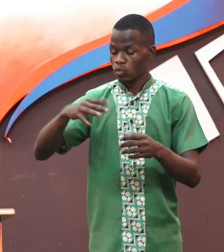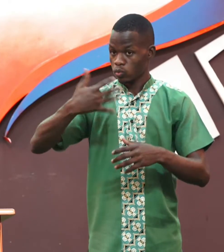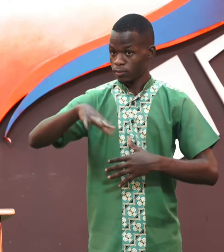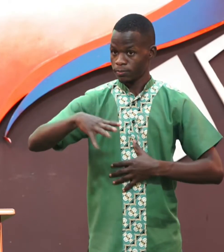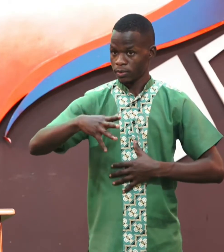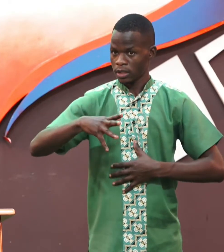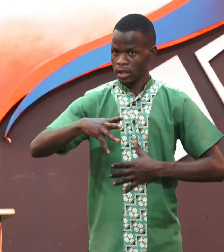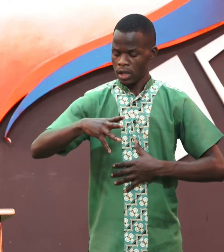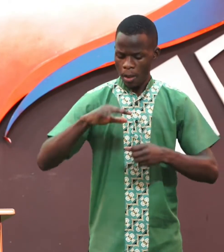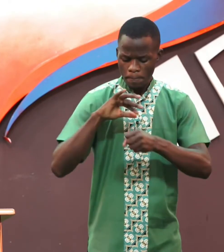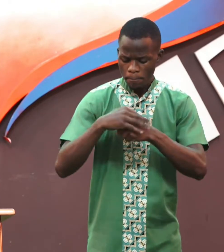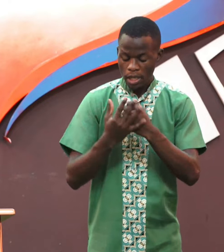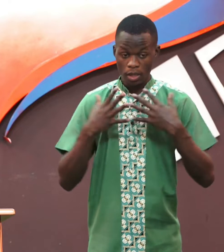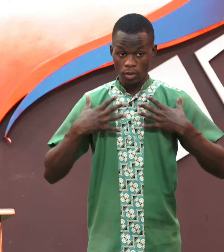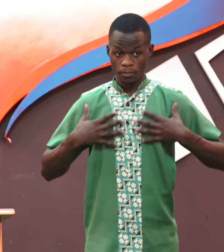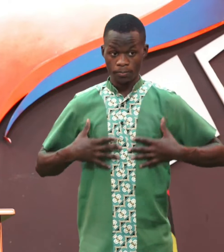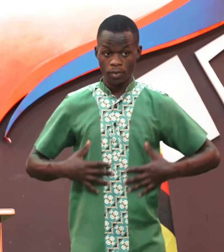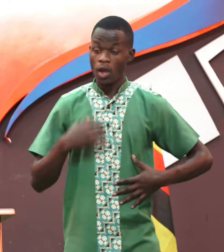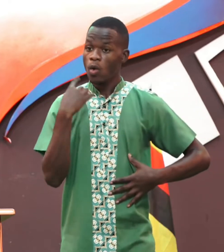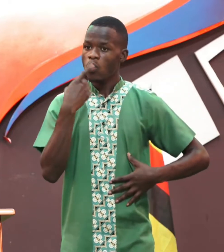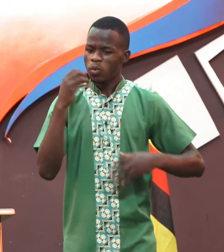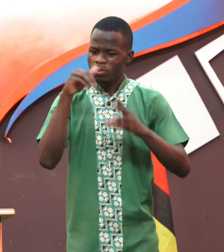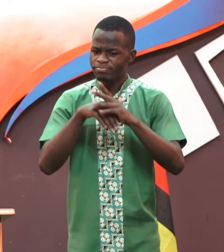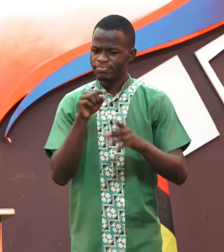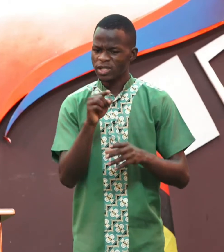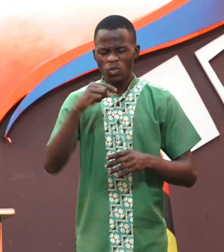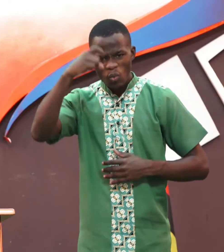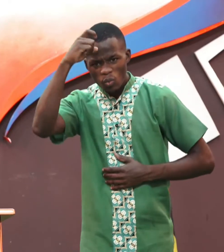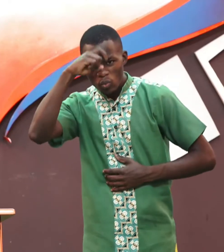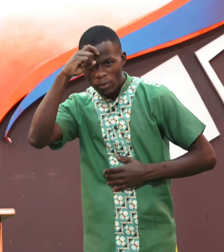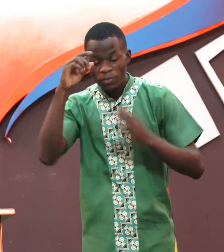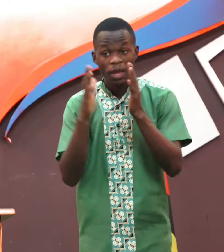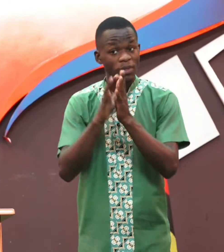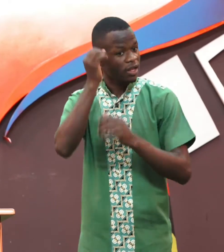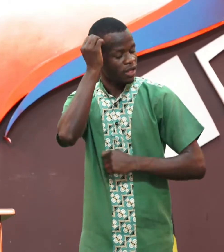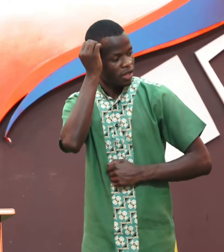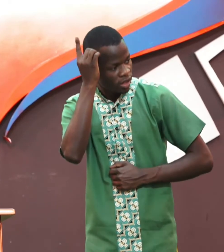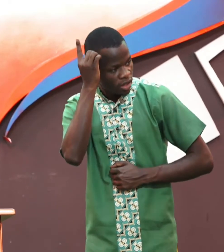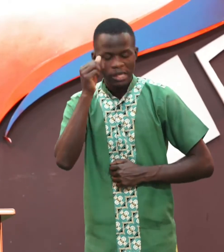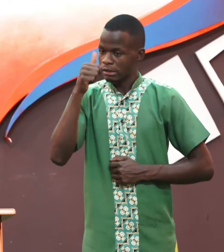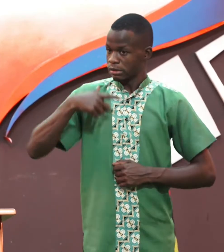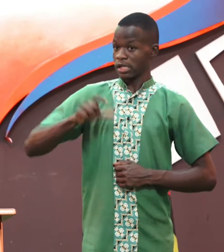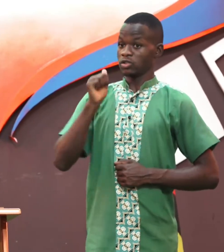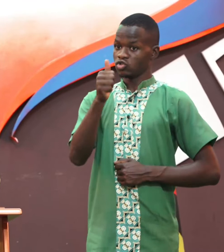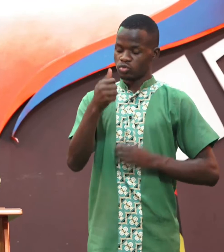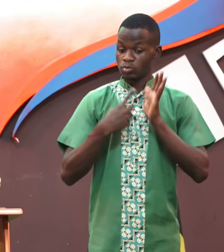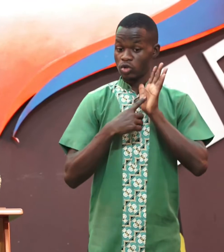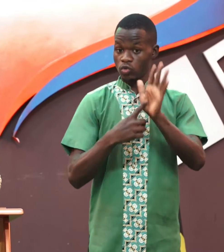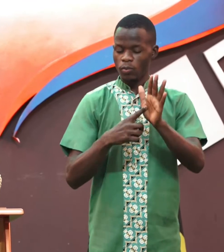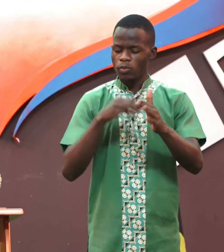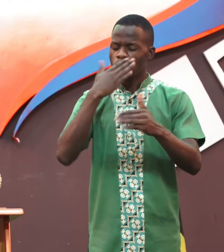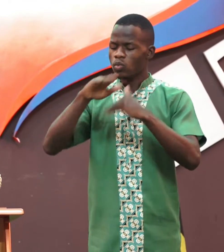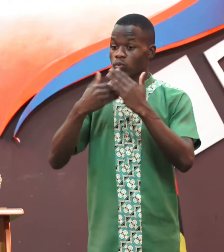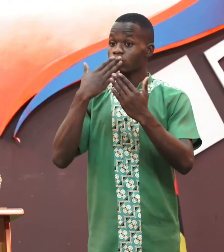produce fresh. Who among you is wise and understanding? Let him show by his good